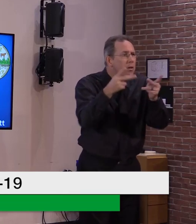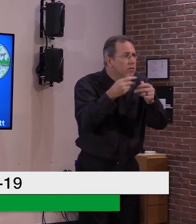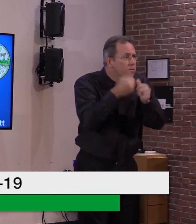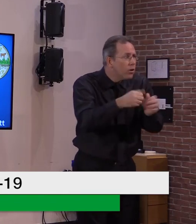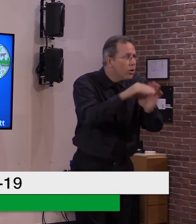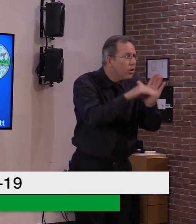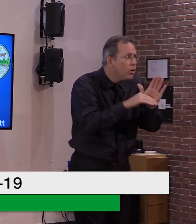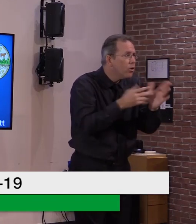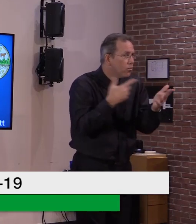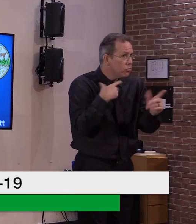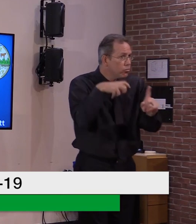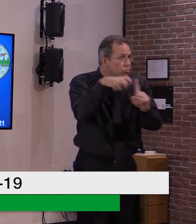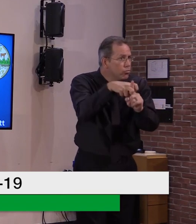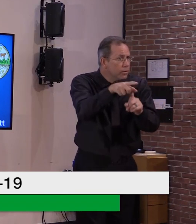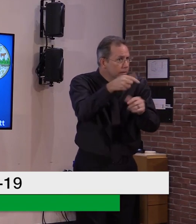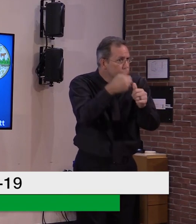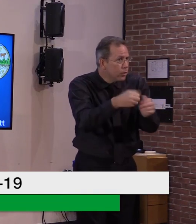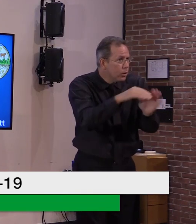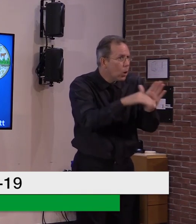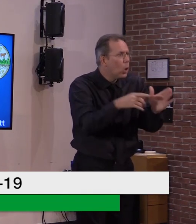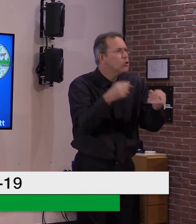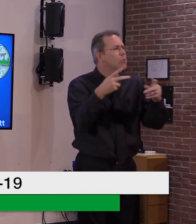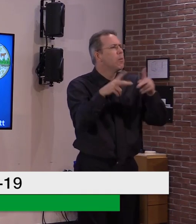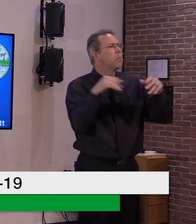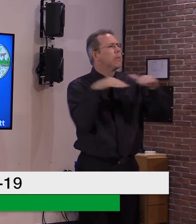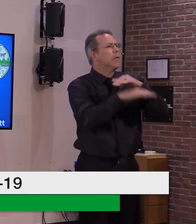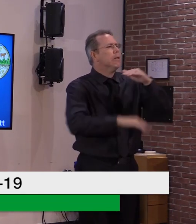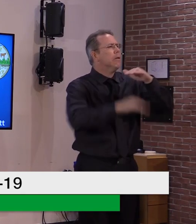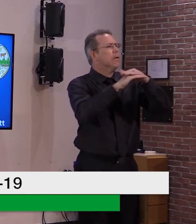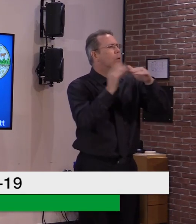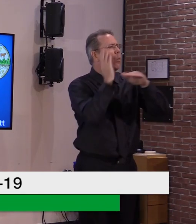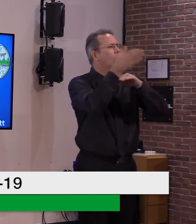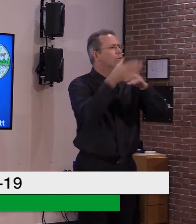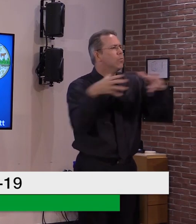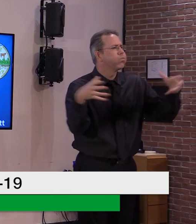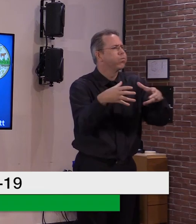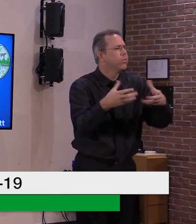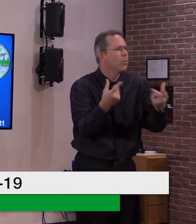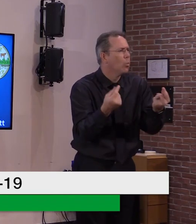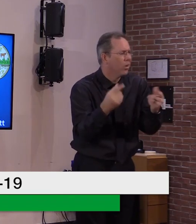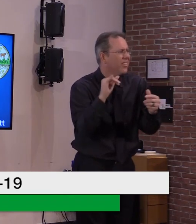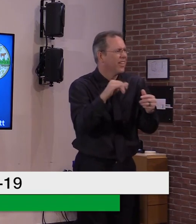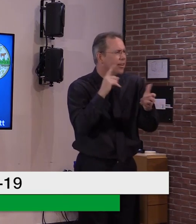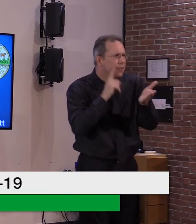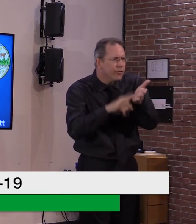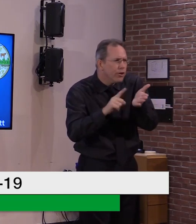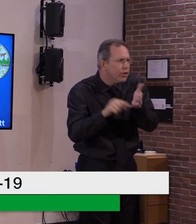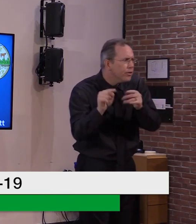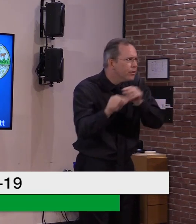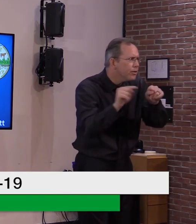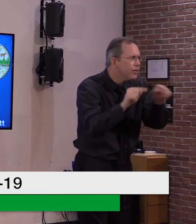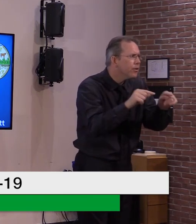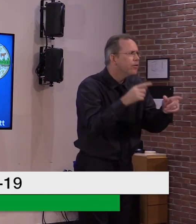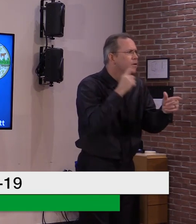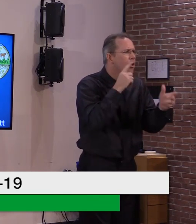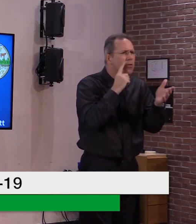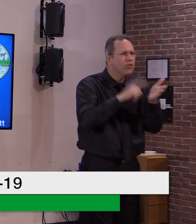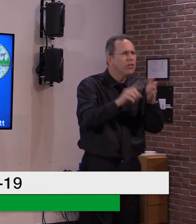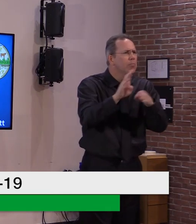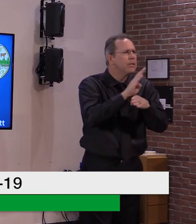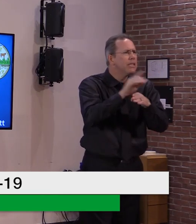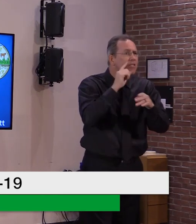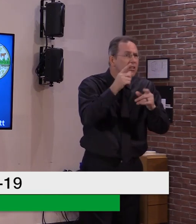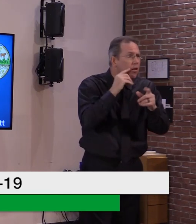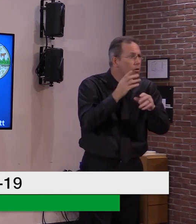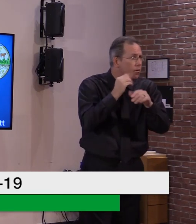are not those leading moments they're really more business compliance kinds of things and again not large numbers but